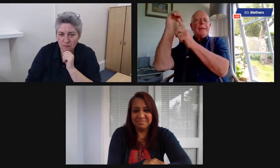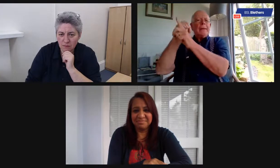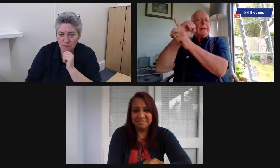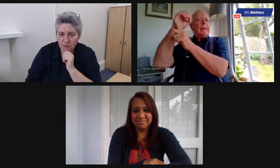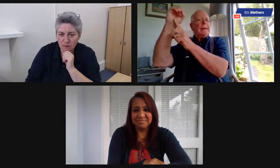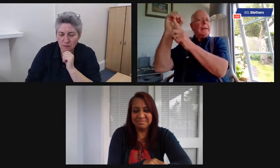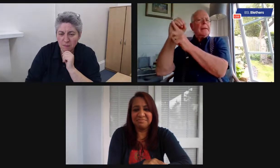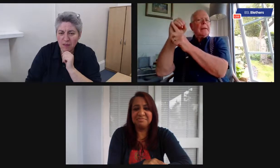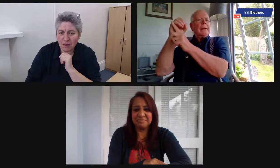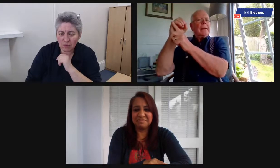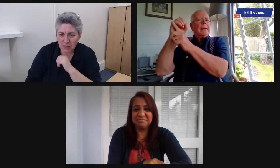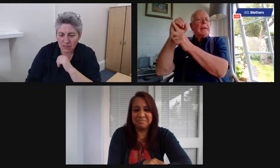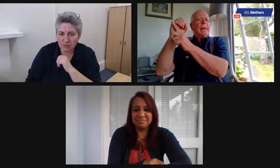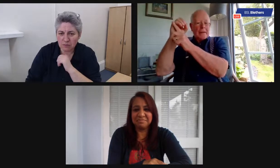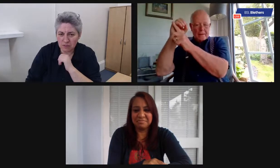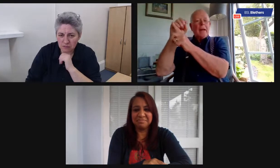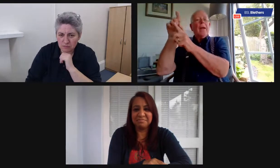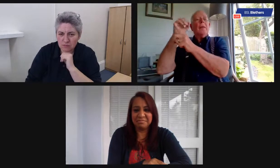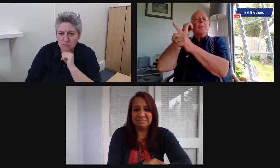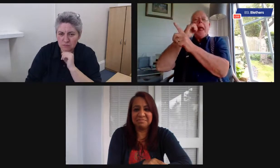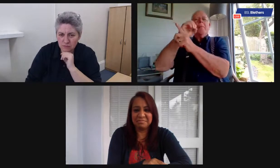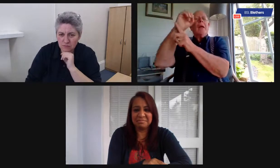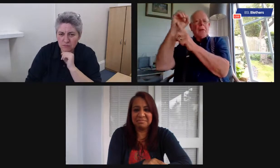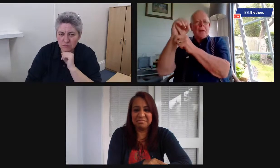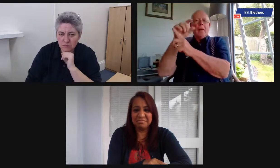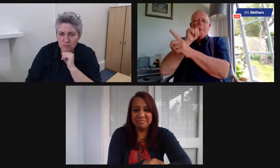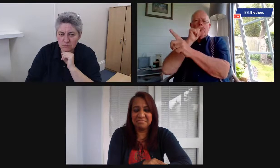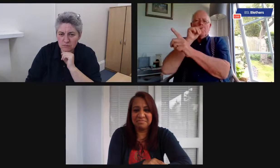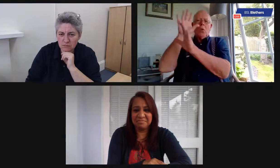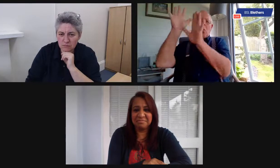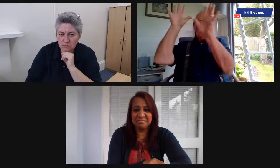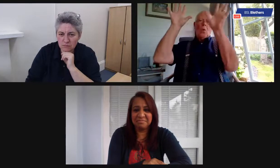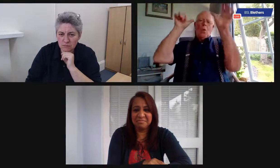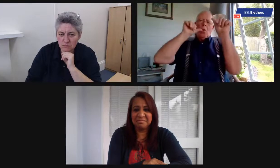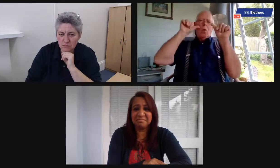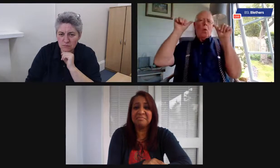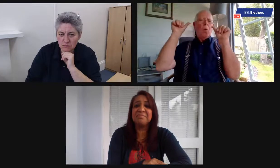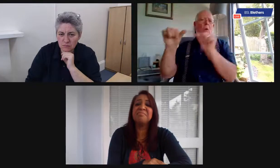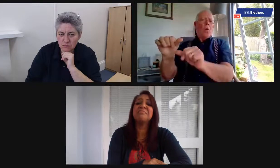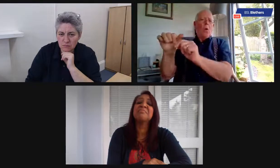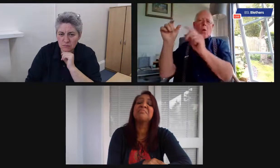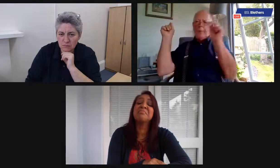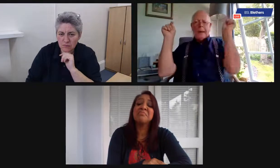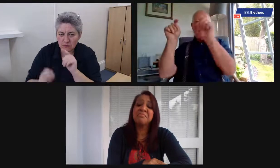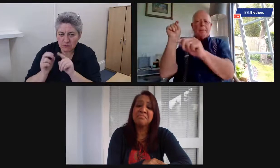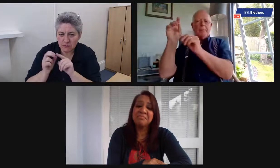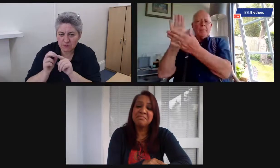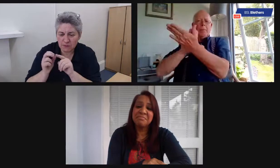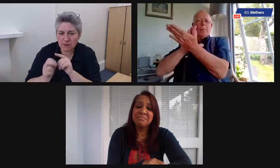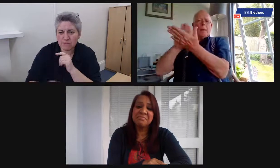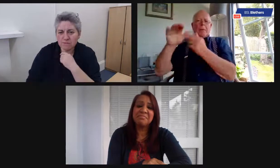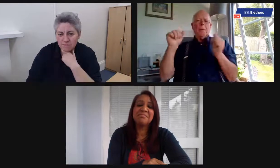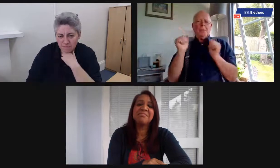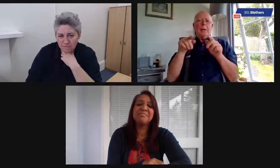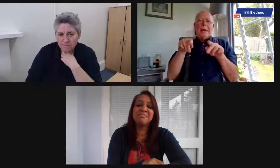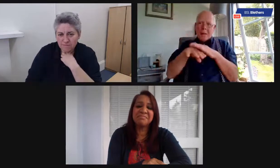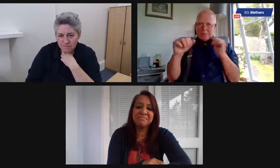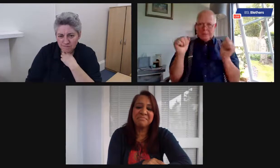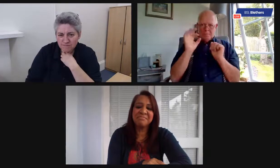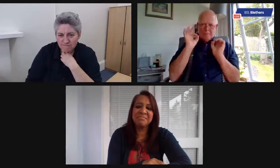And they will later send out flowers, which will become berries. And the birds absolutely love them. They